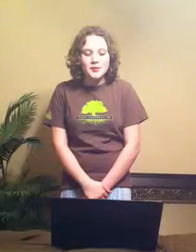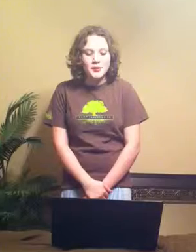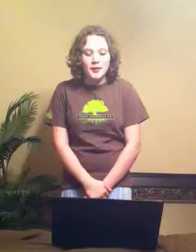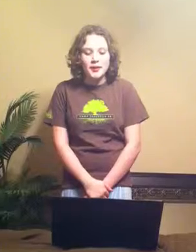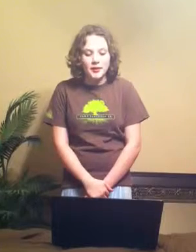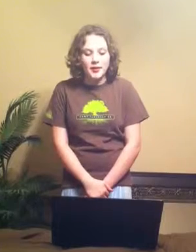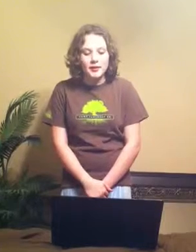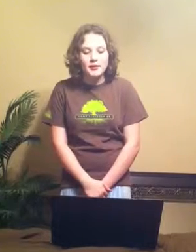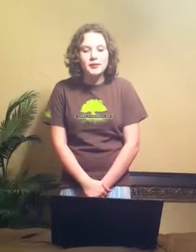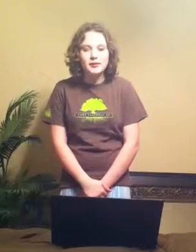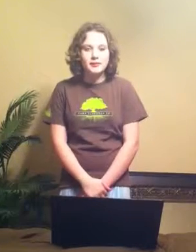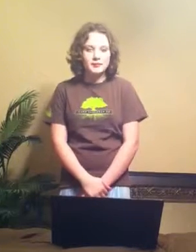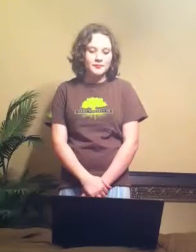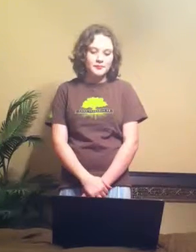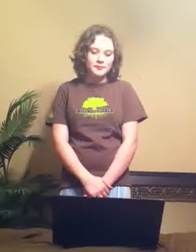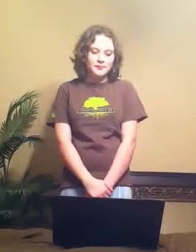is regret.